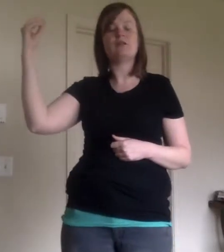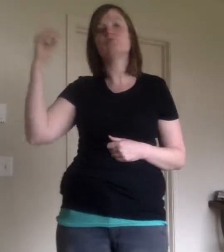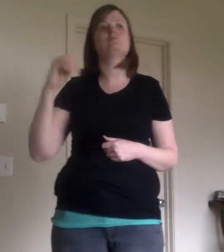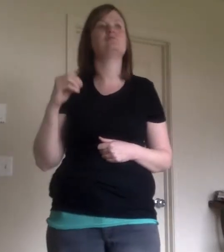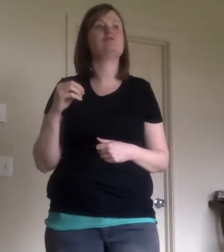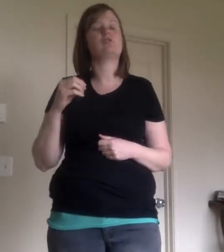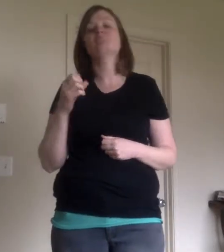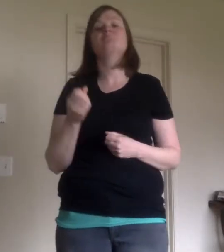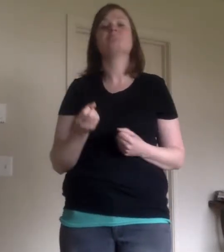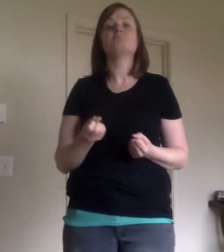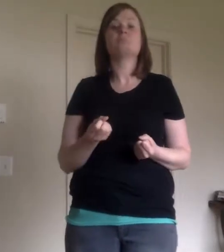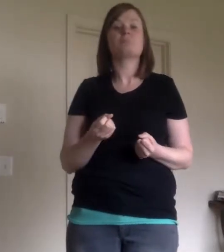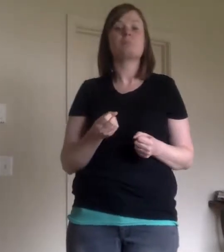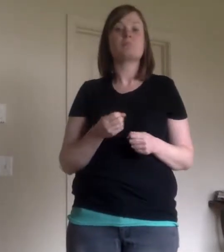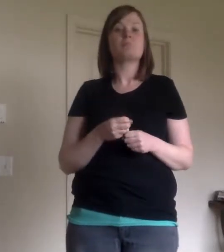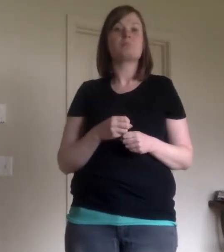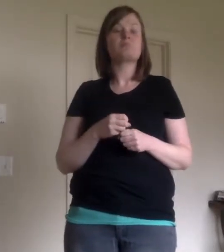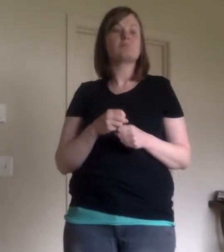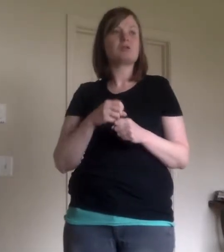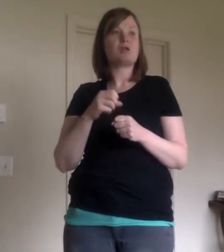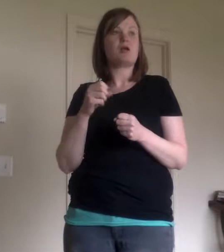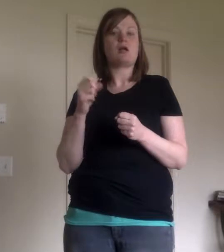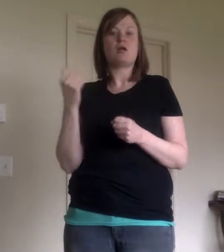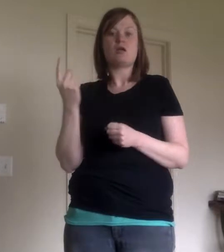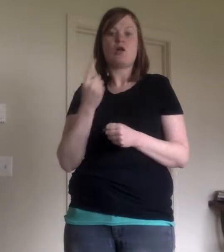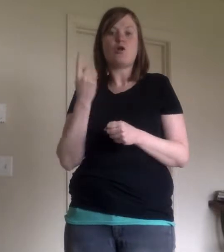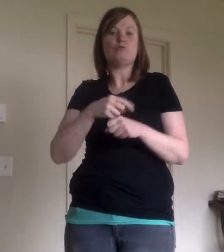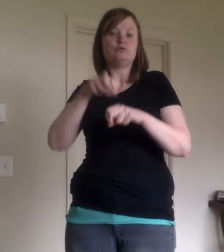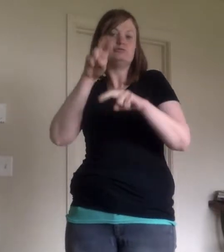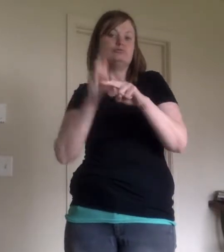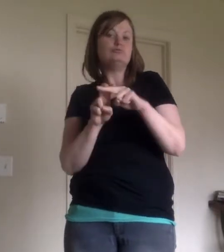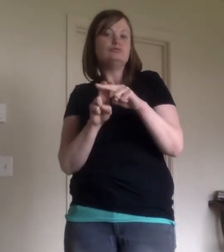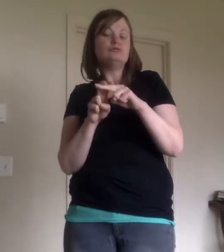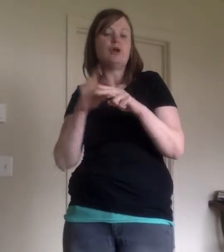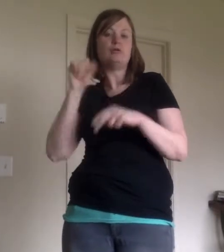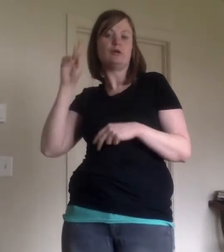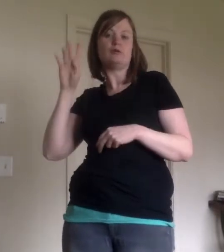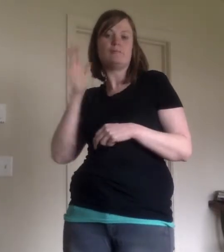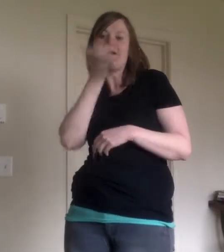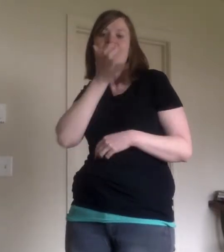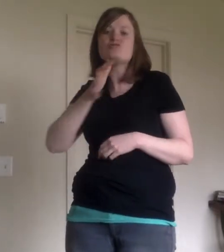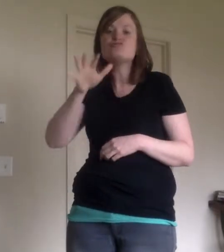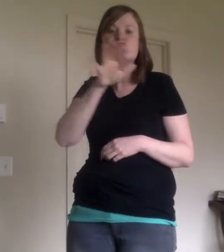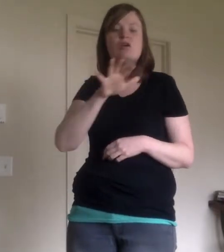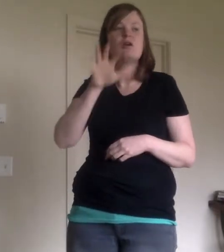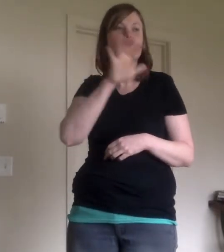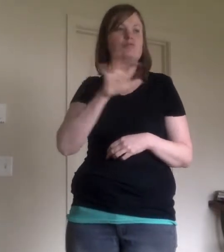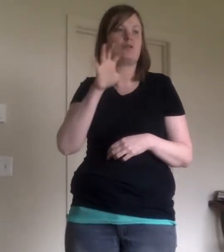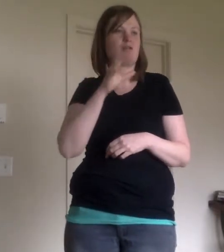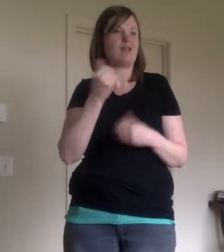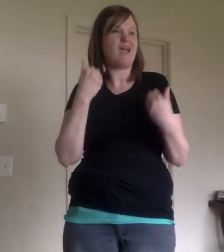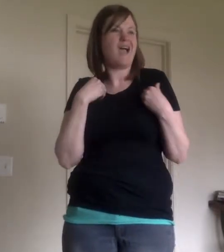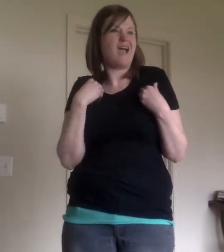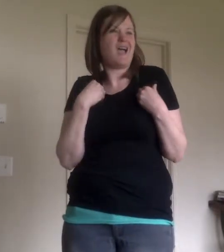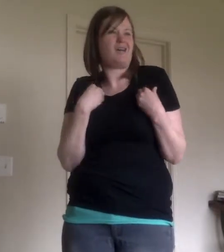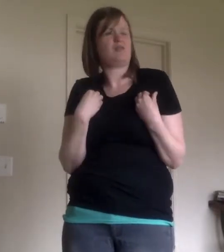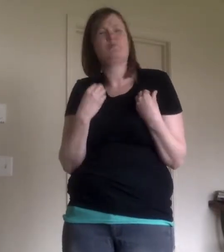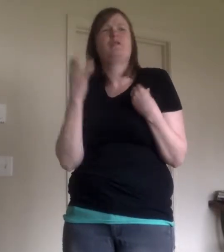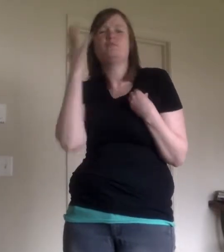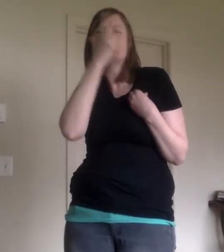backyard, and he had this really amazing, intricate garden, and he would sit out there for hours waiting for bees to fly down onto these